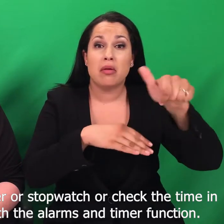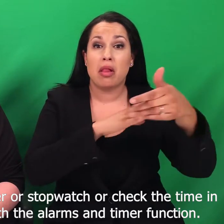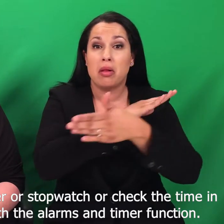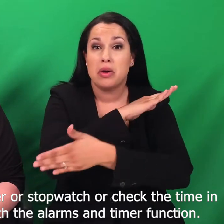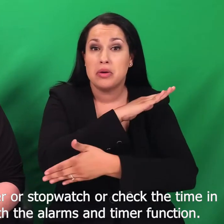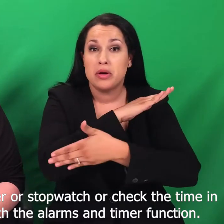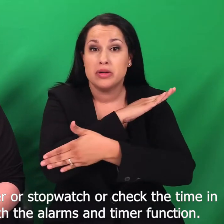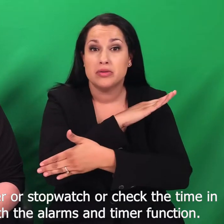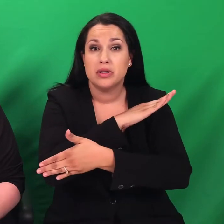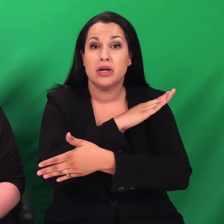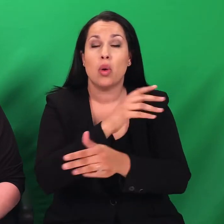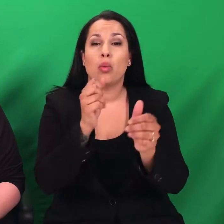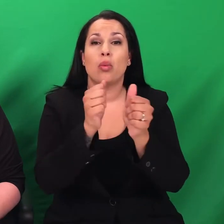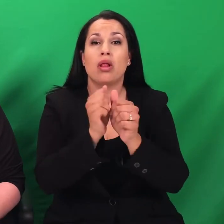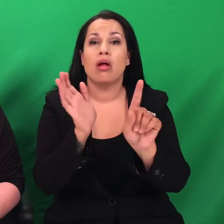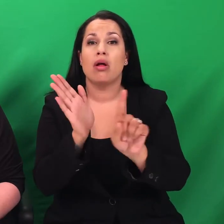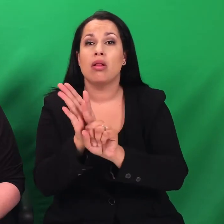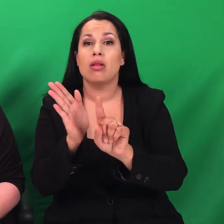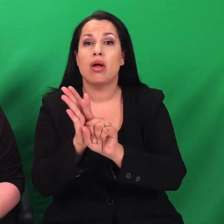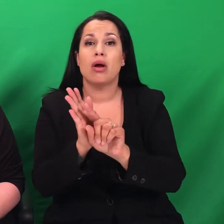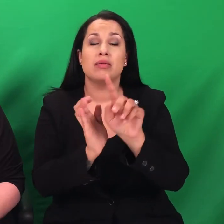alarms and timer function.